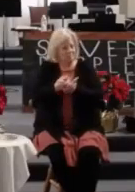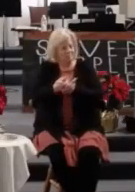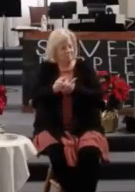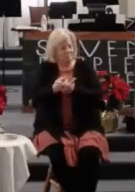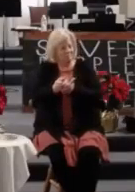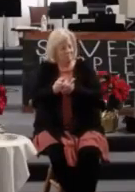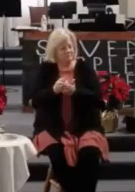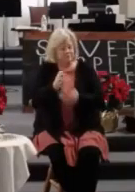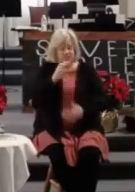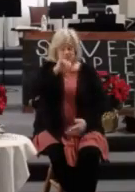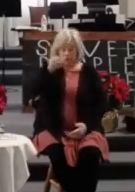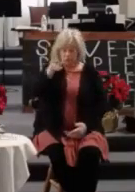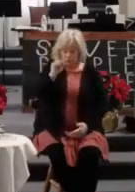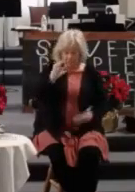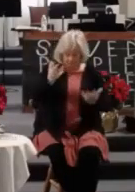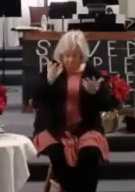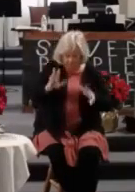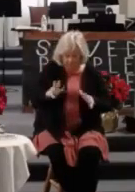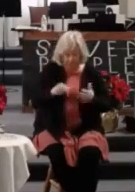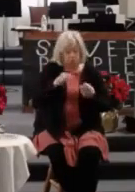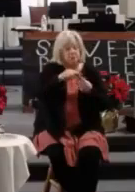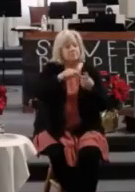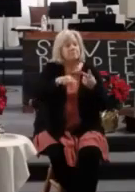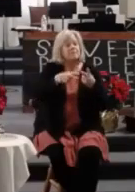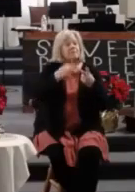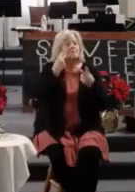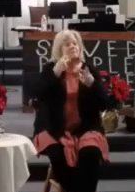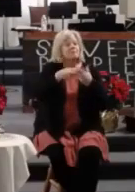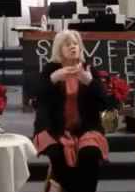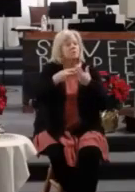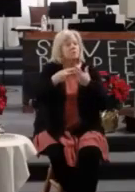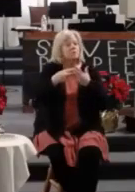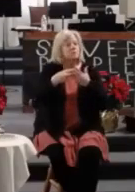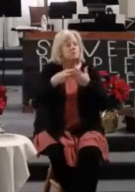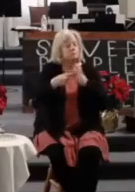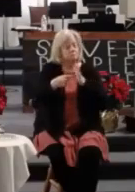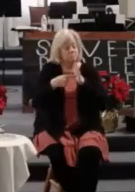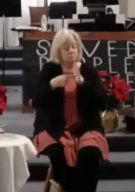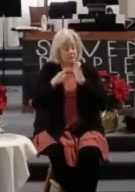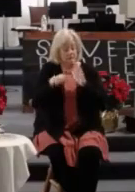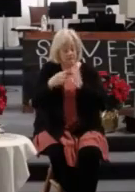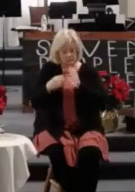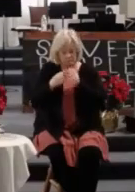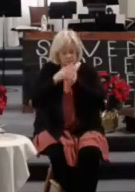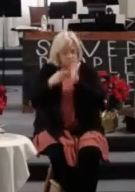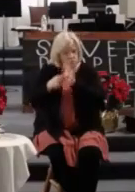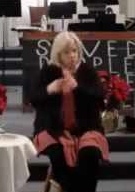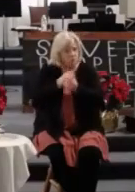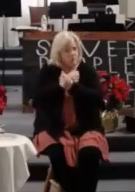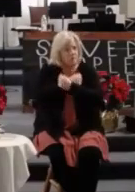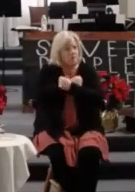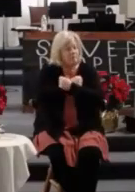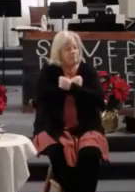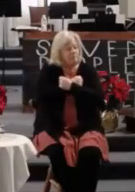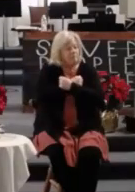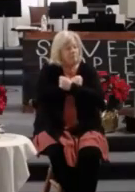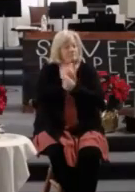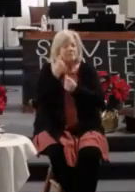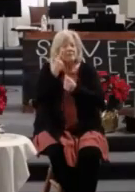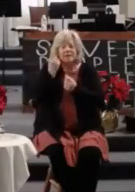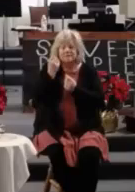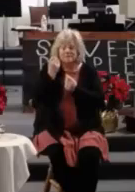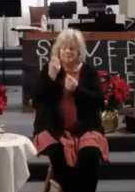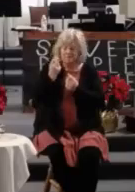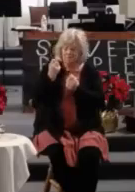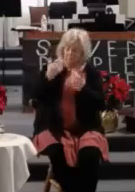John concludes these two verses for us by showing our love as one of self-sacrifice.